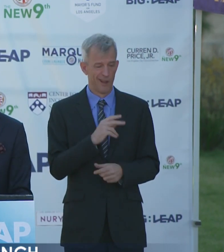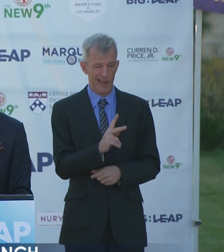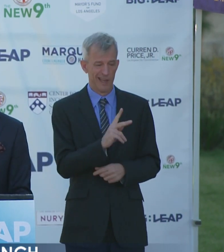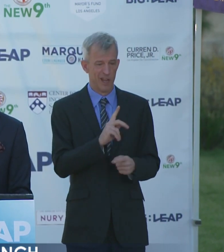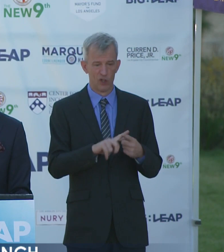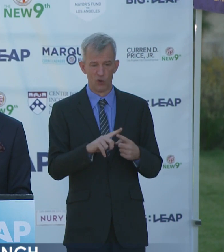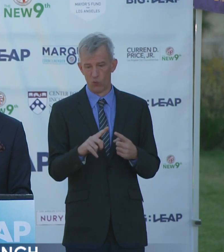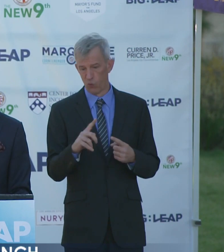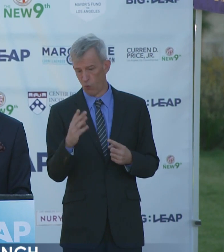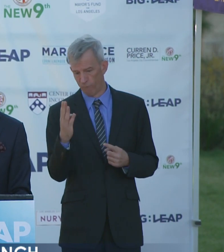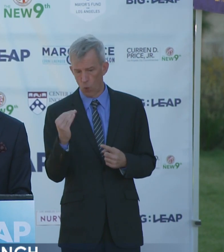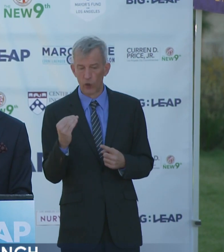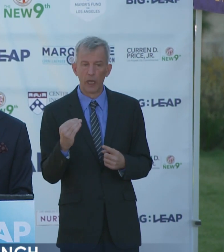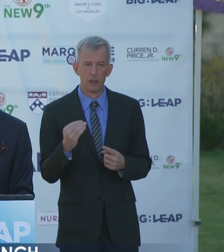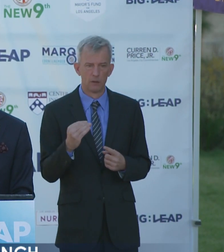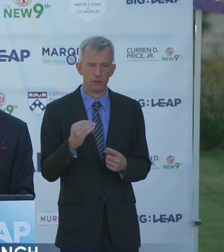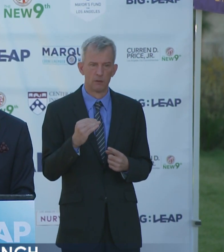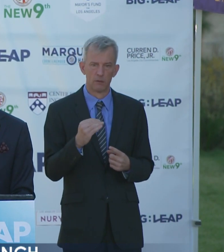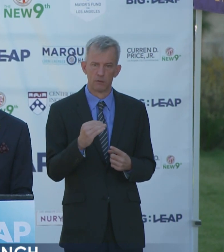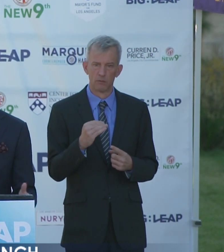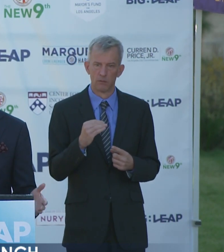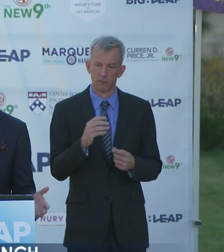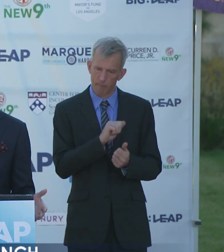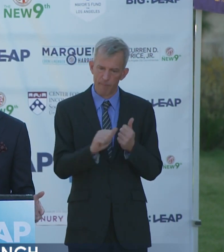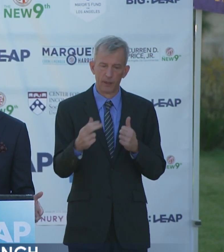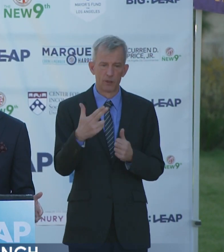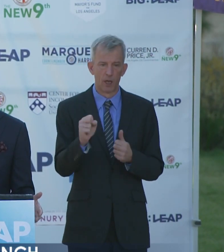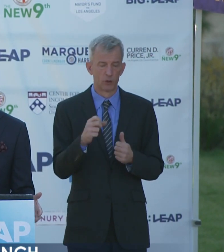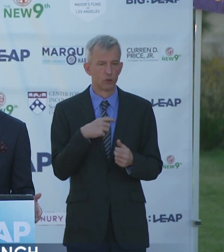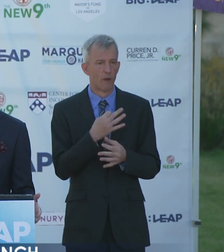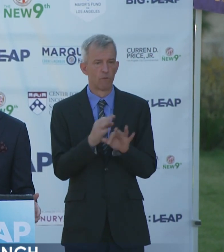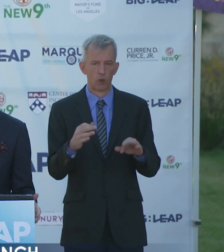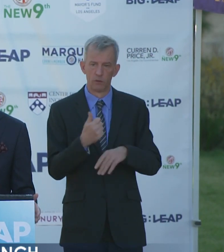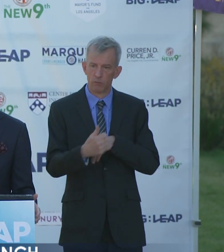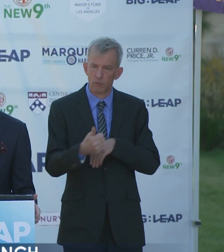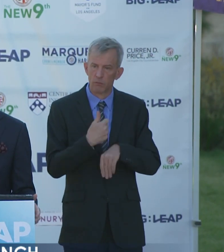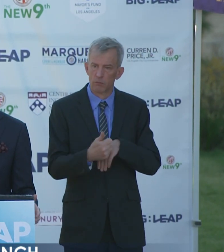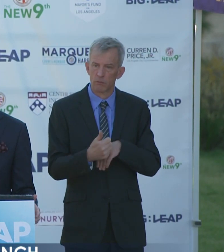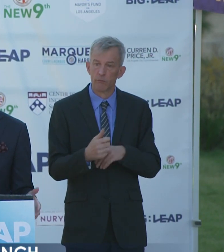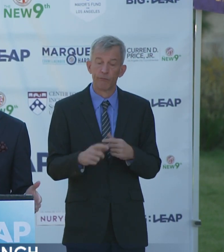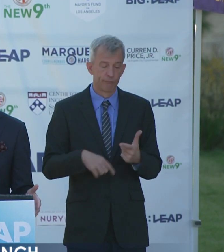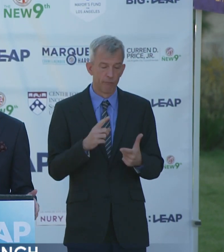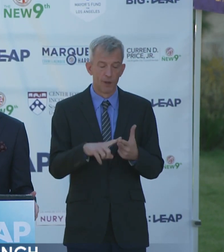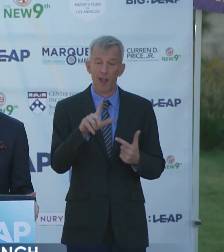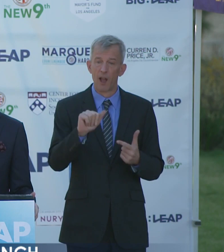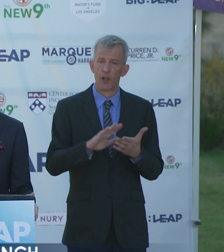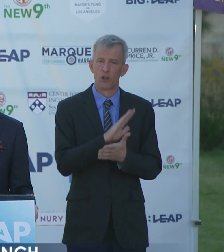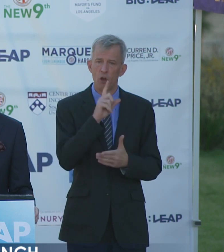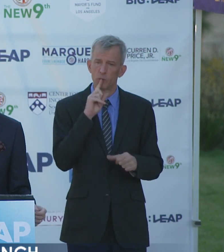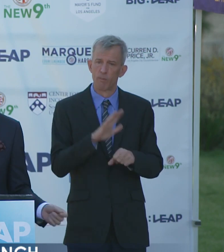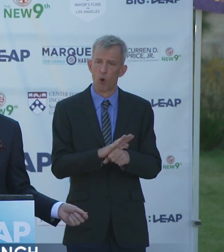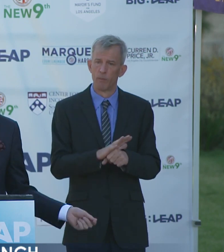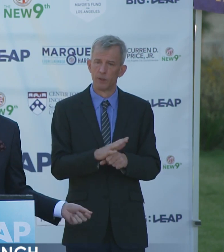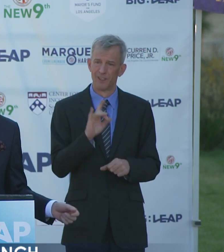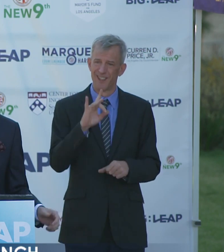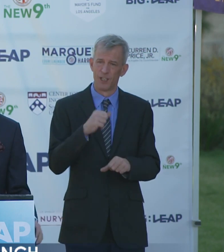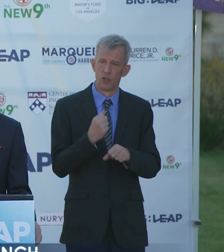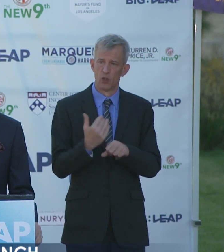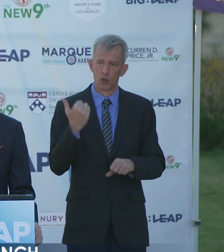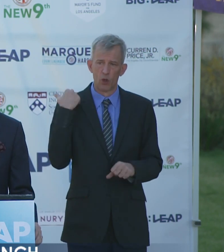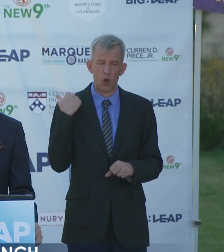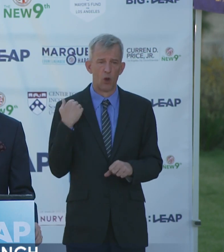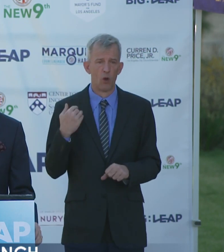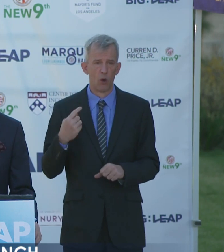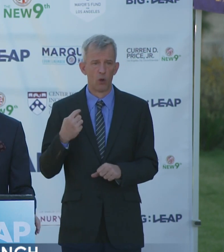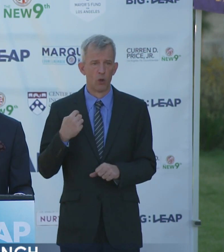Dash buses, but now at Metro as well. Or LA College Promise, which was what we said 8 years ago we would produce, and together with our